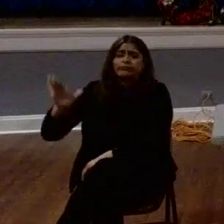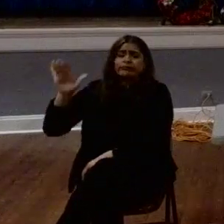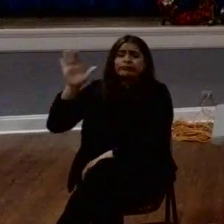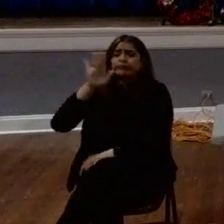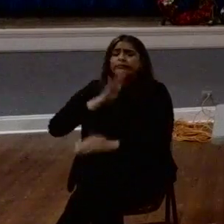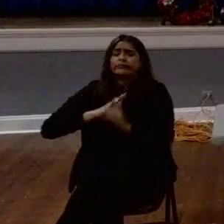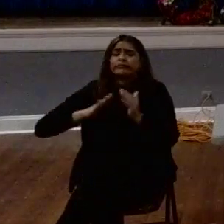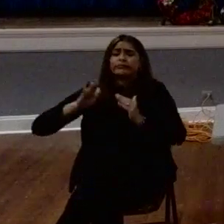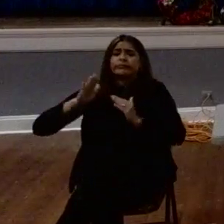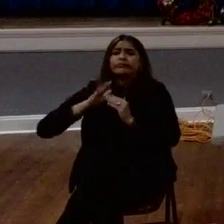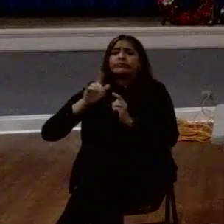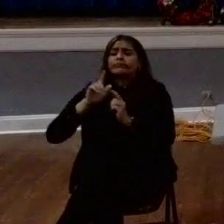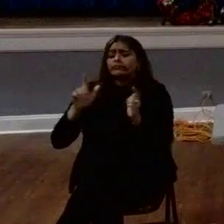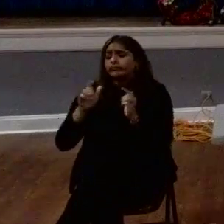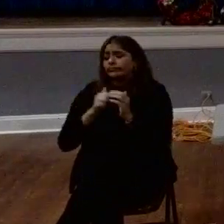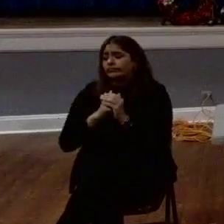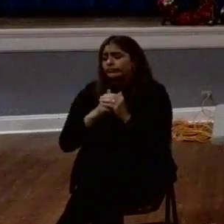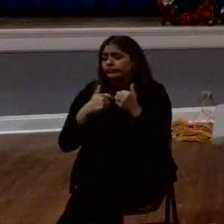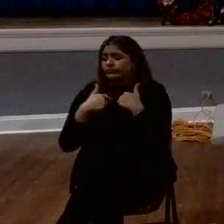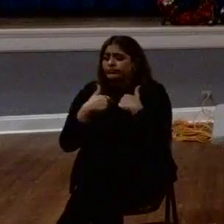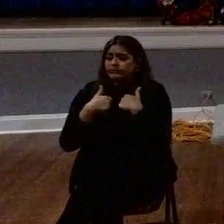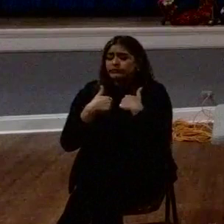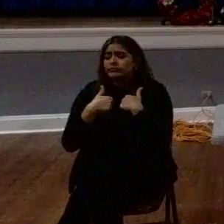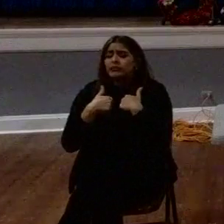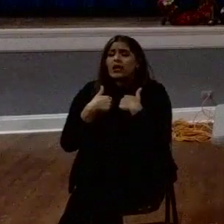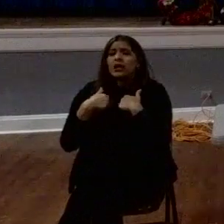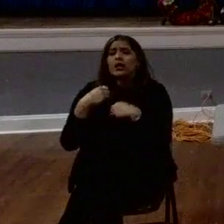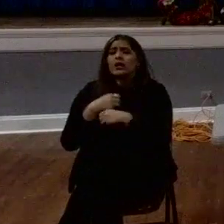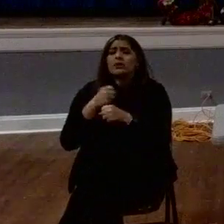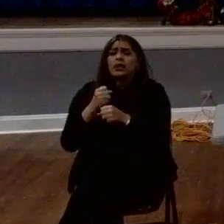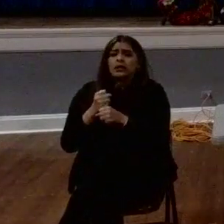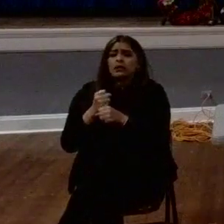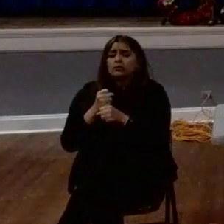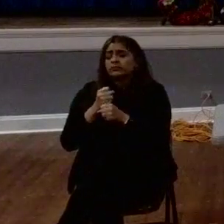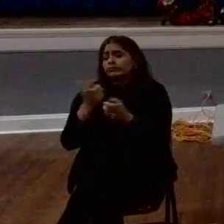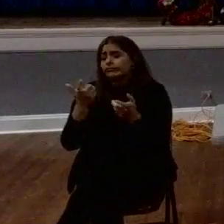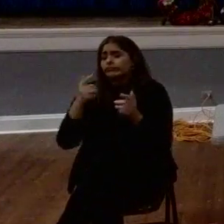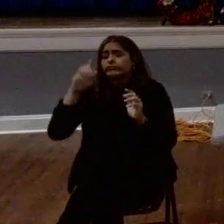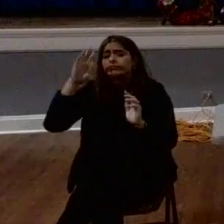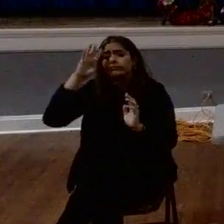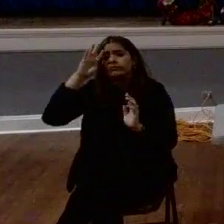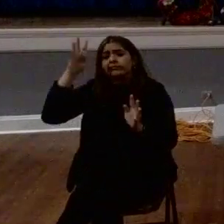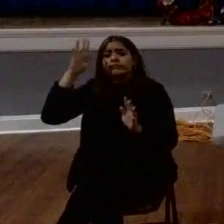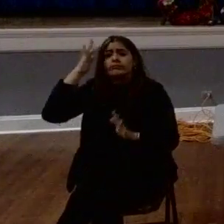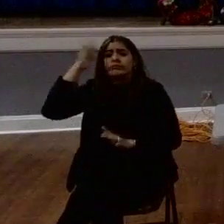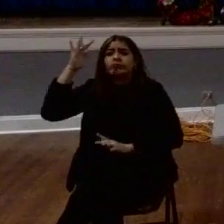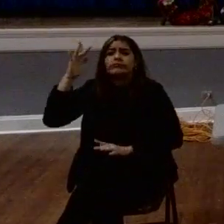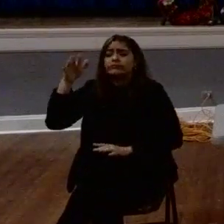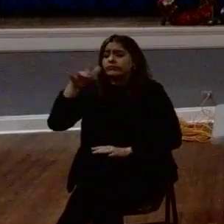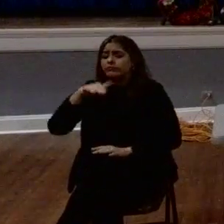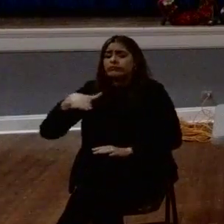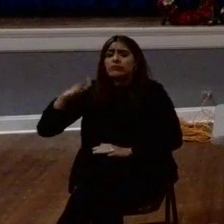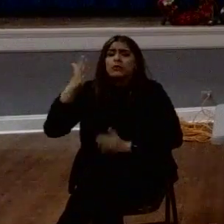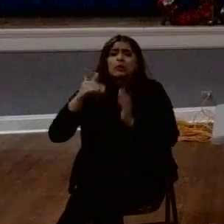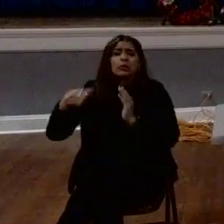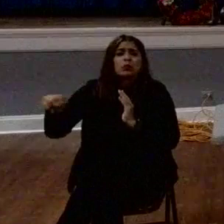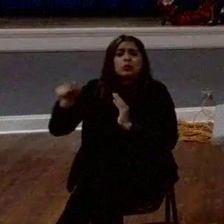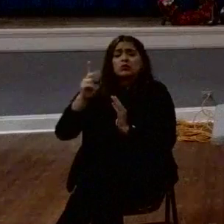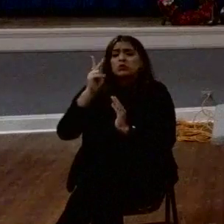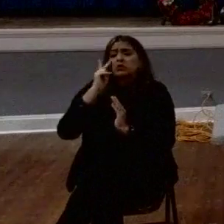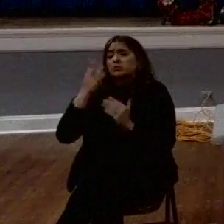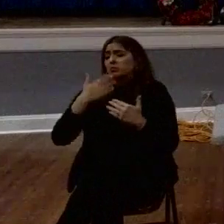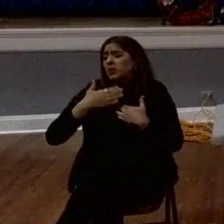I generate intellectual properties. You may have seen one of my inventions. I'm the